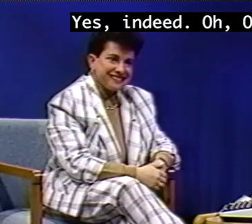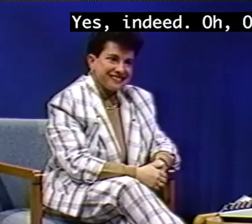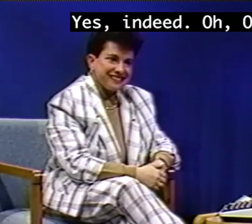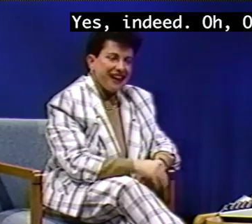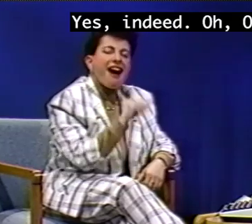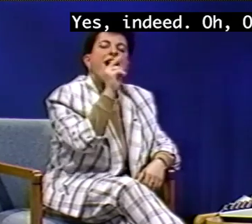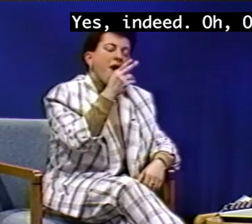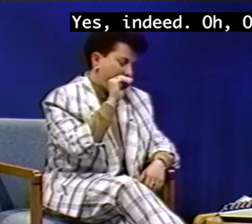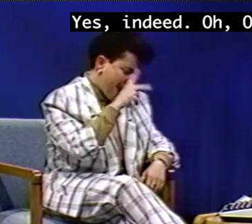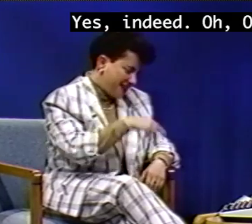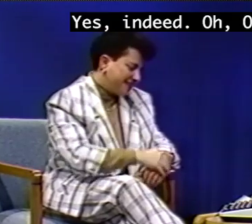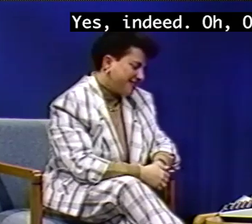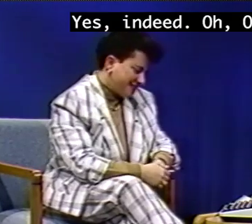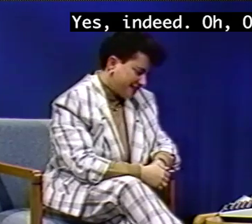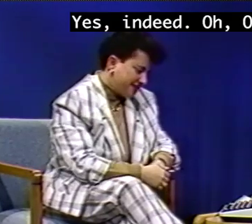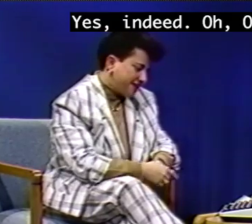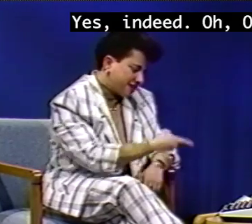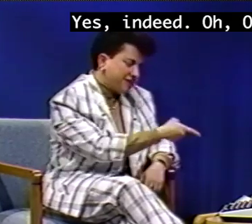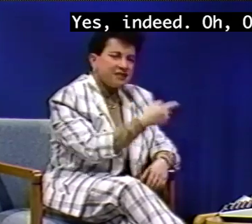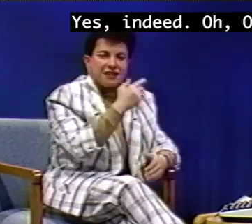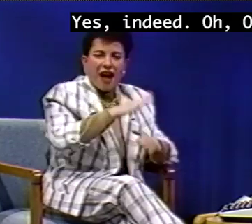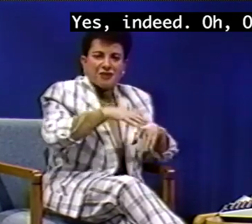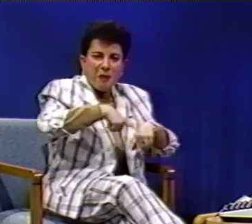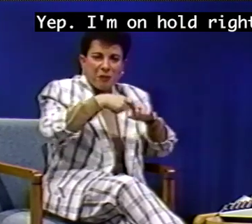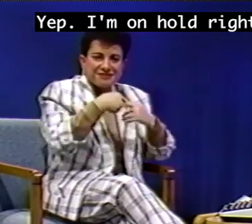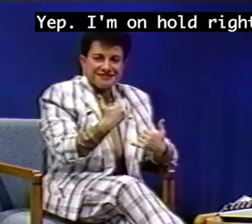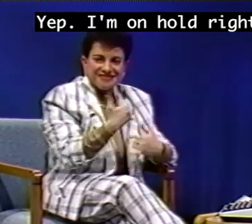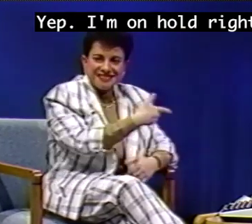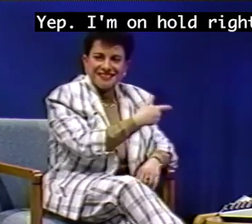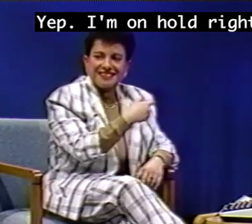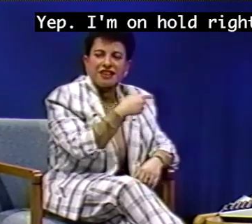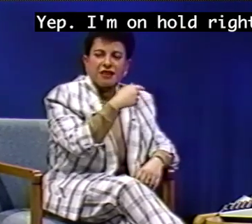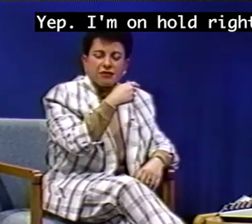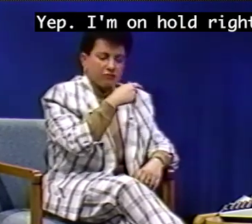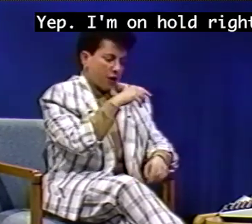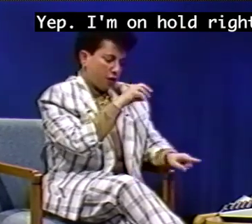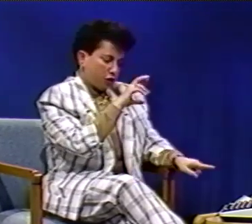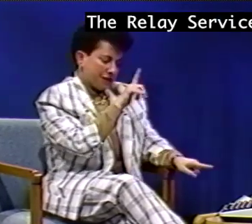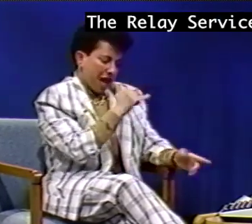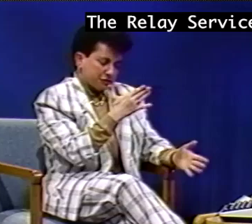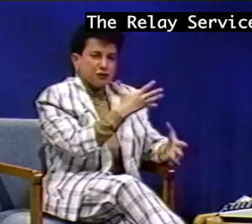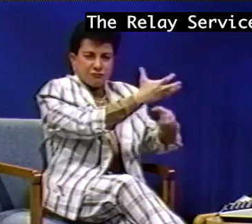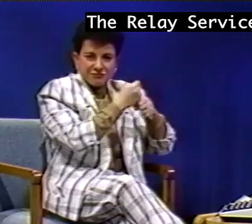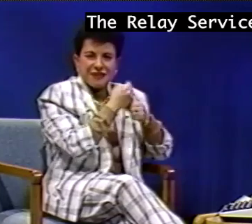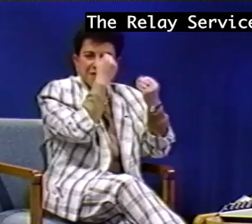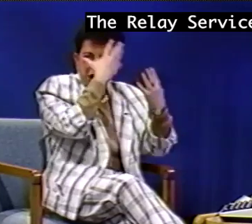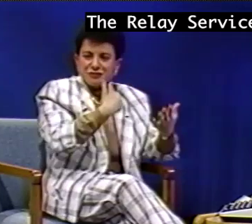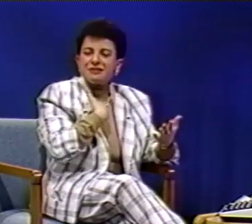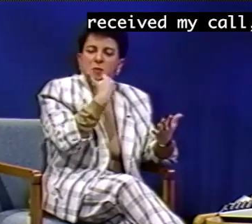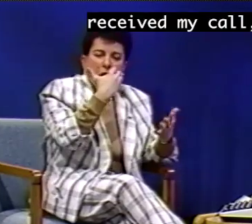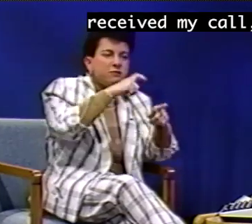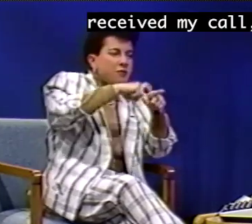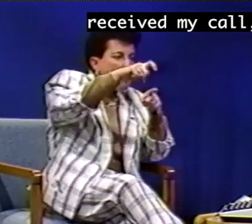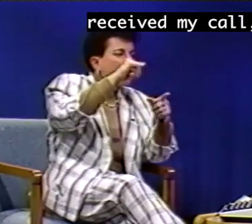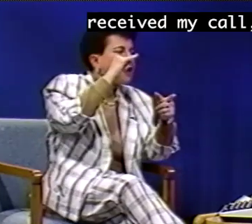Yes, indeed. Oh, okay. Yep, I'm on hold right now. The relay service received my